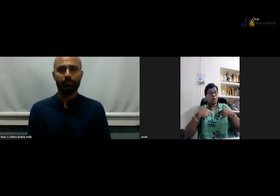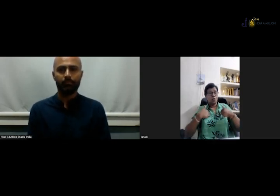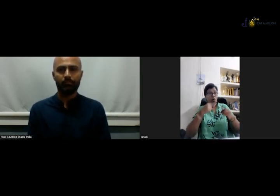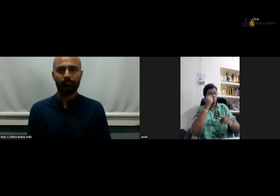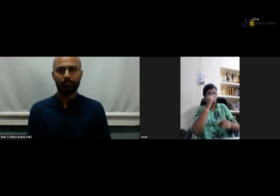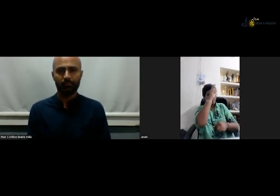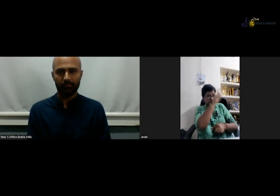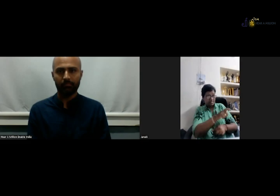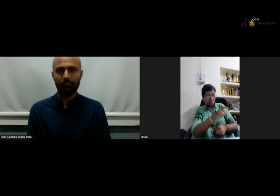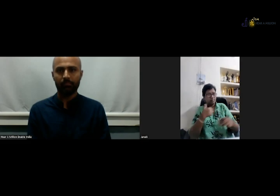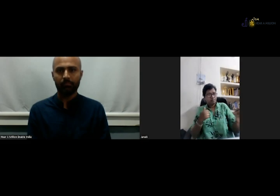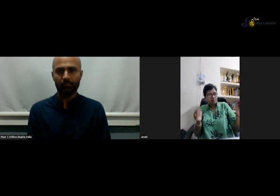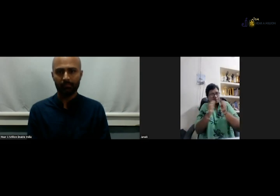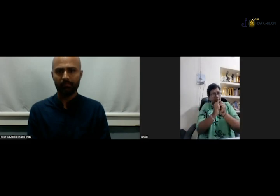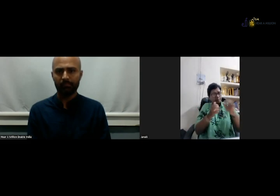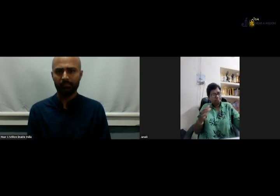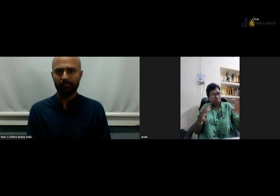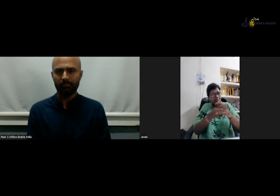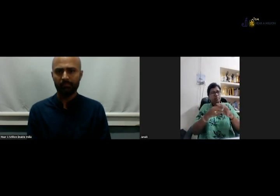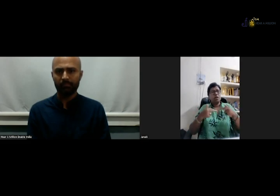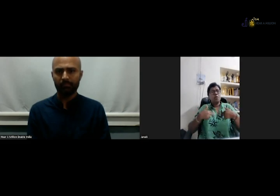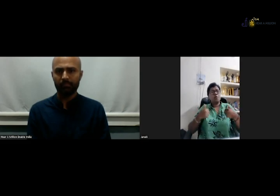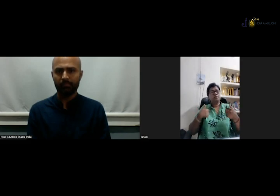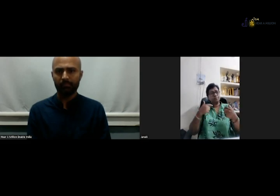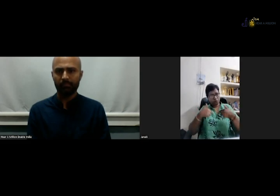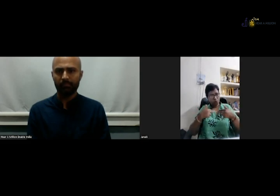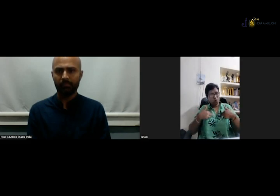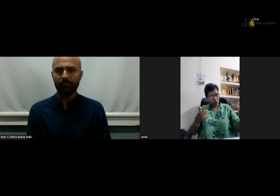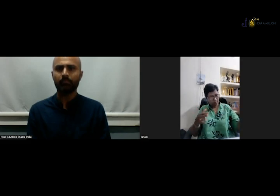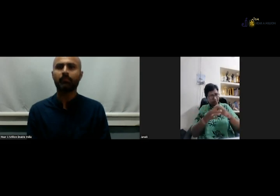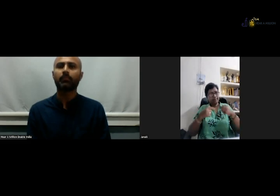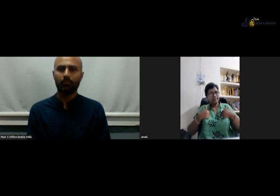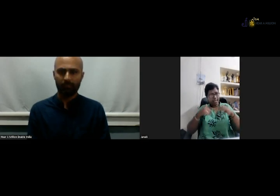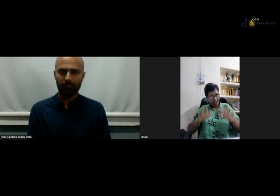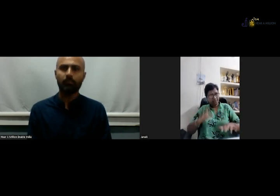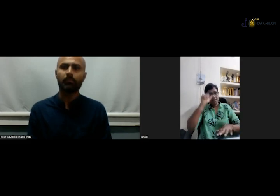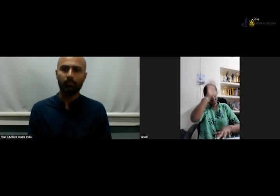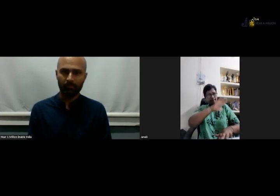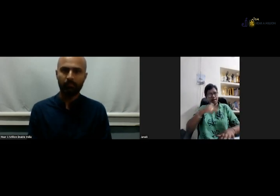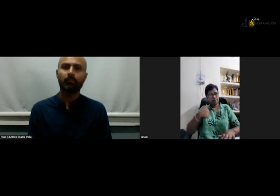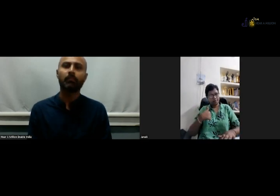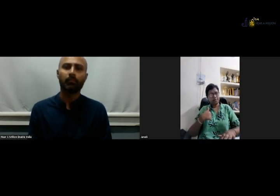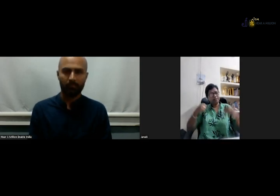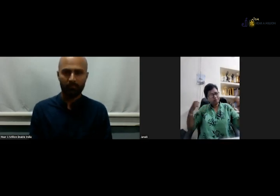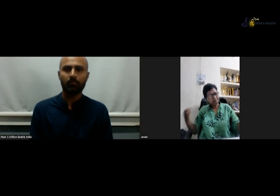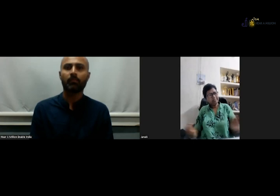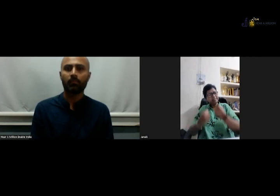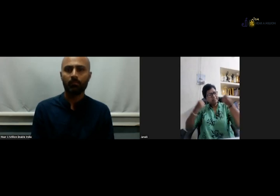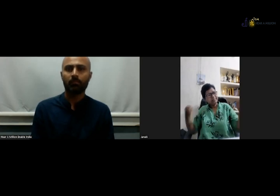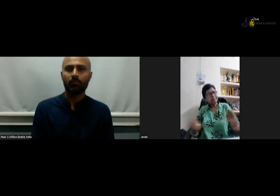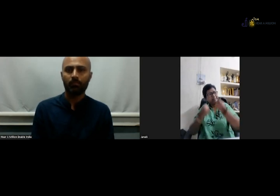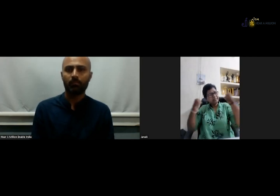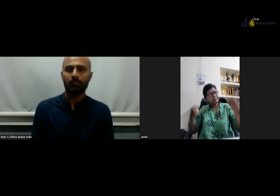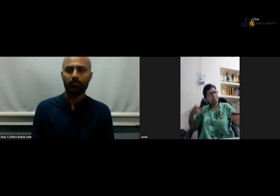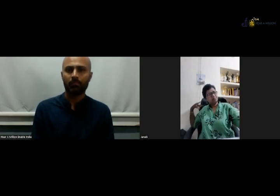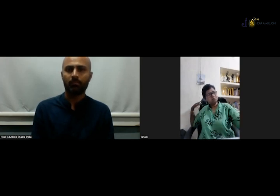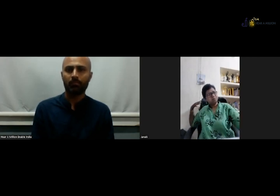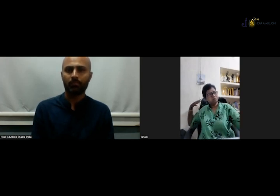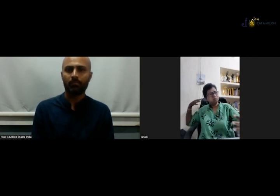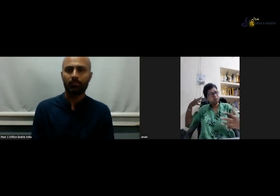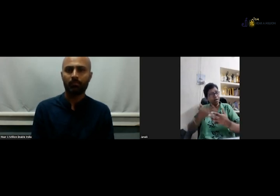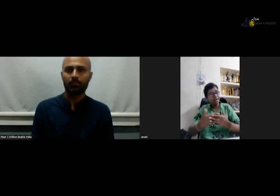that, when Sudamni didn't do the LLB, before that, we have other people